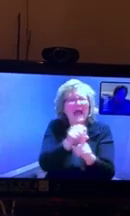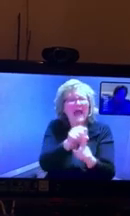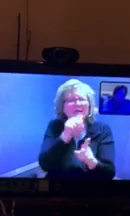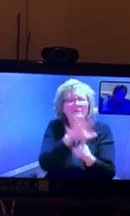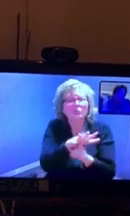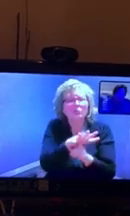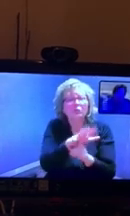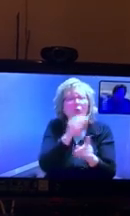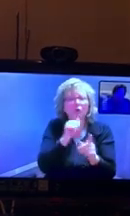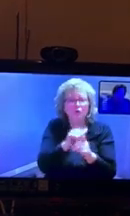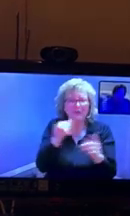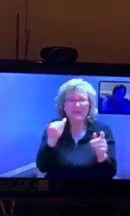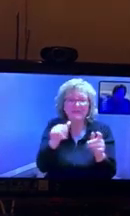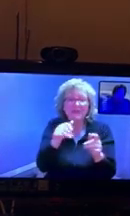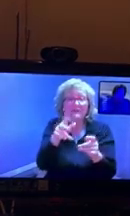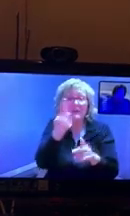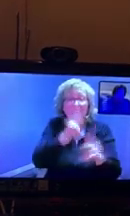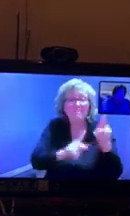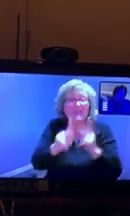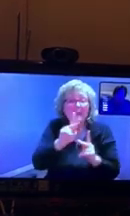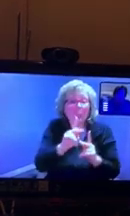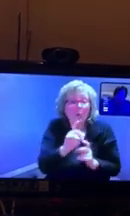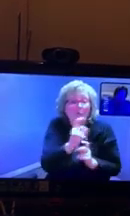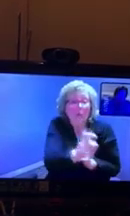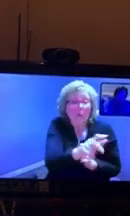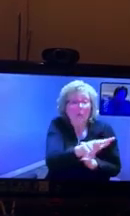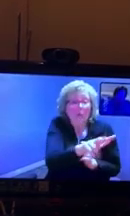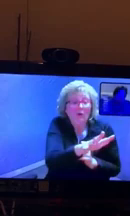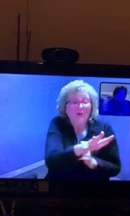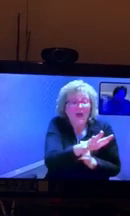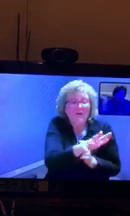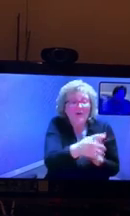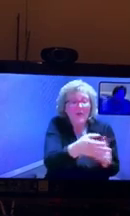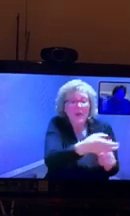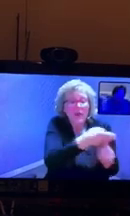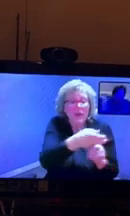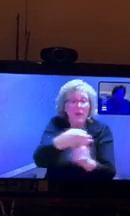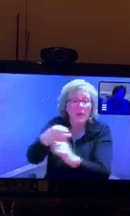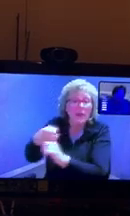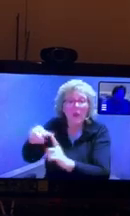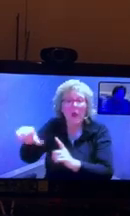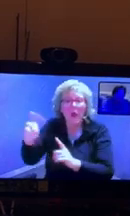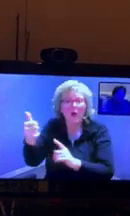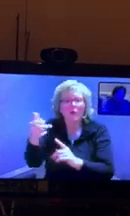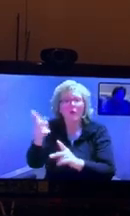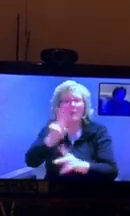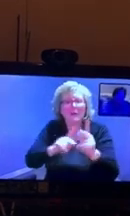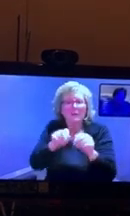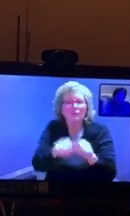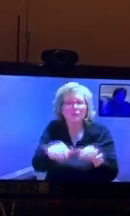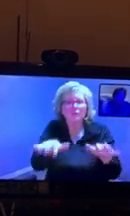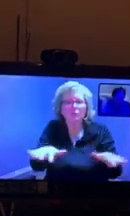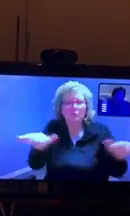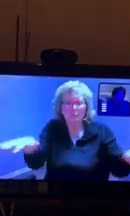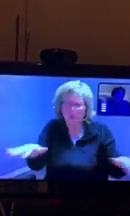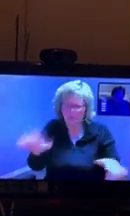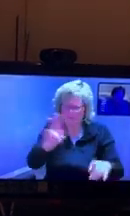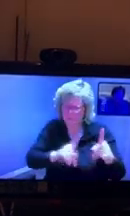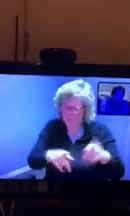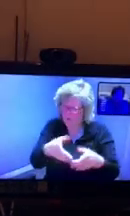puts that small donation of $35. And then someone says, well, what really would I do next after that? I'll tell you what you do next.